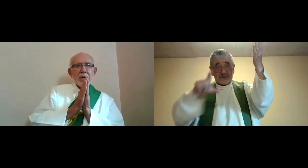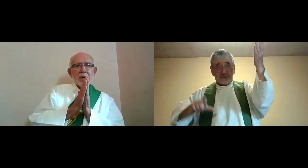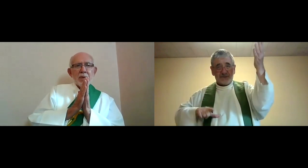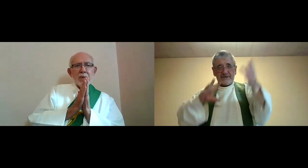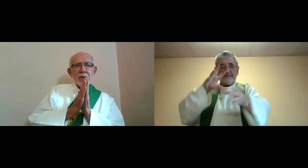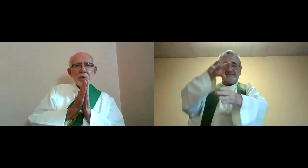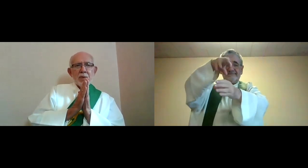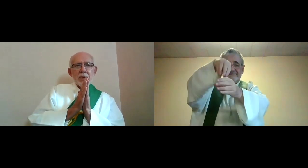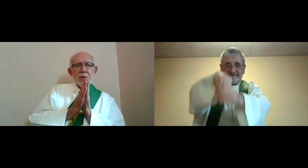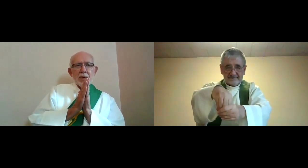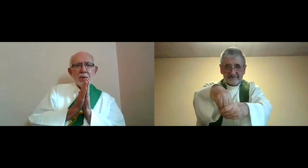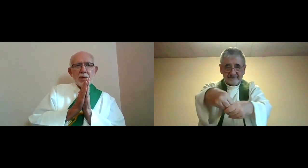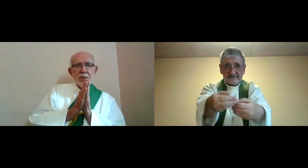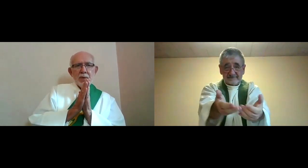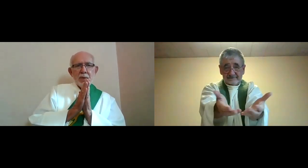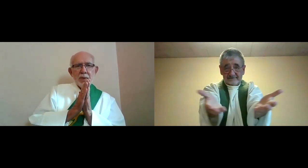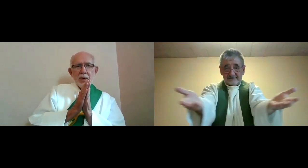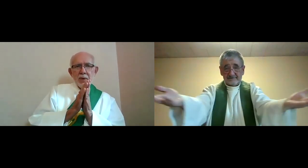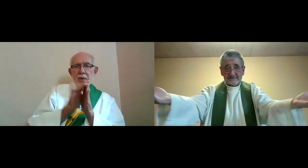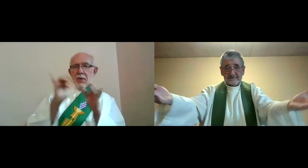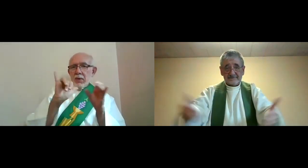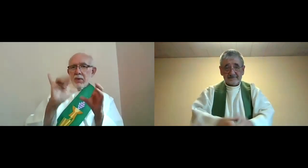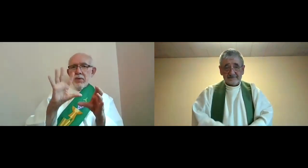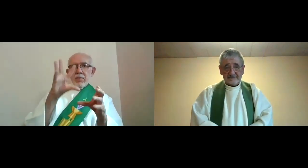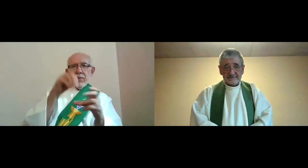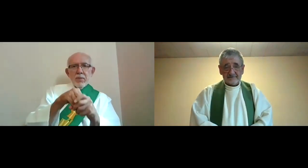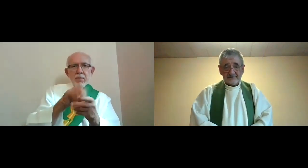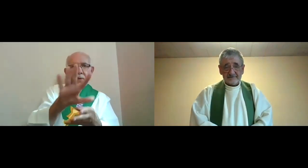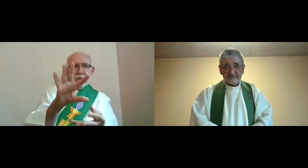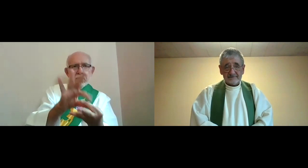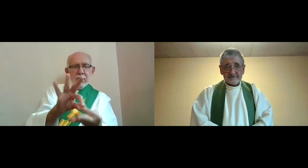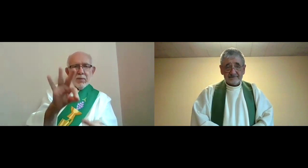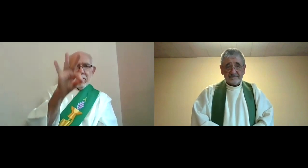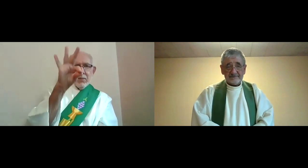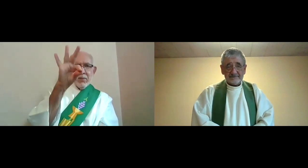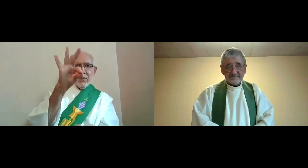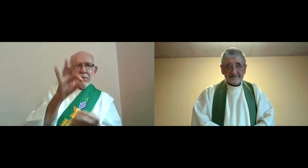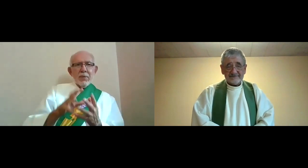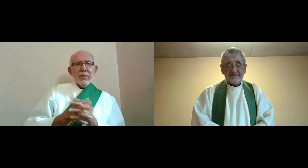The Lord be with you and with your spirit.